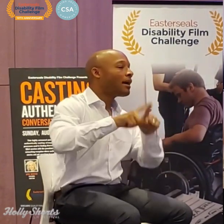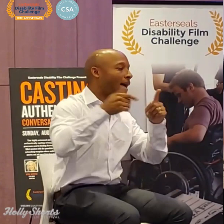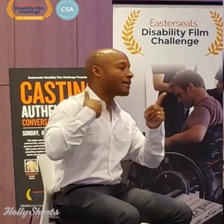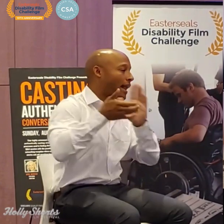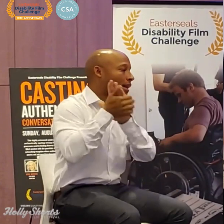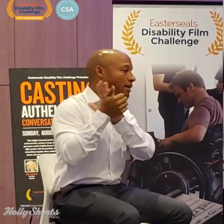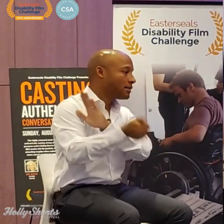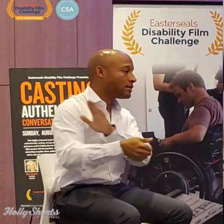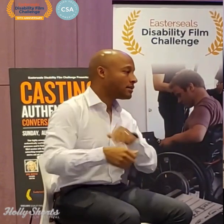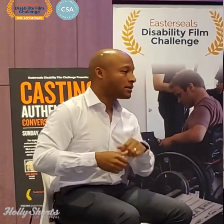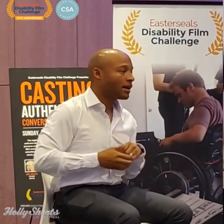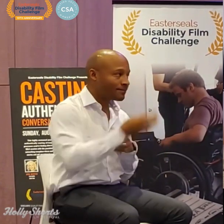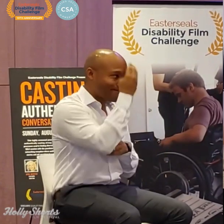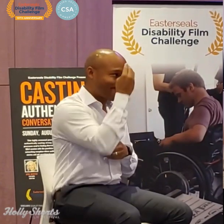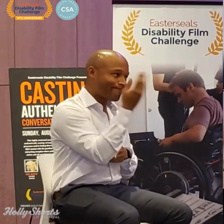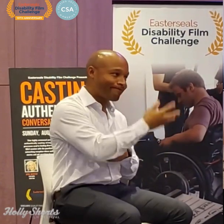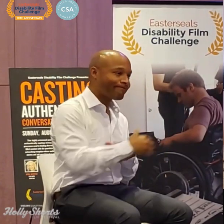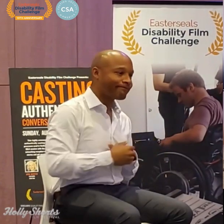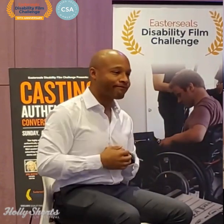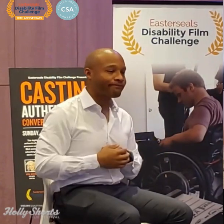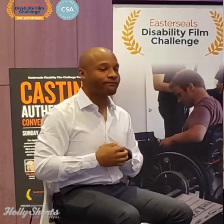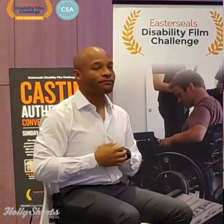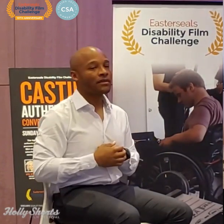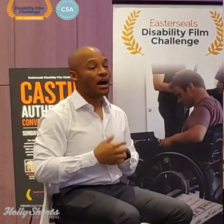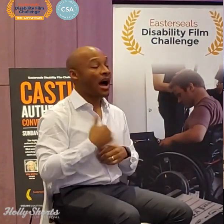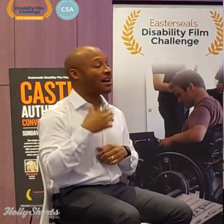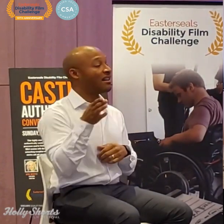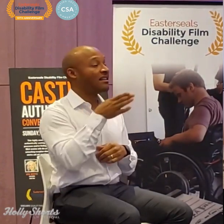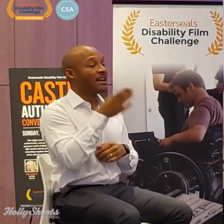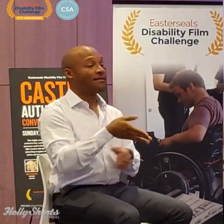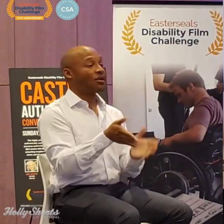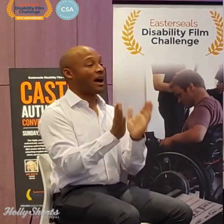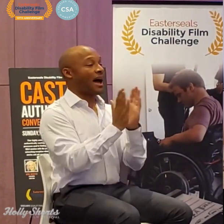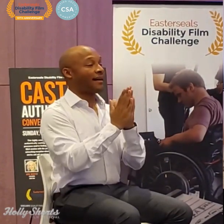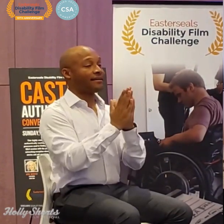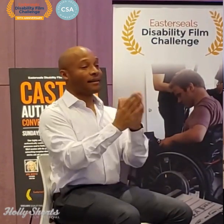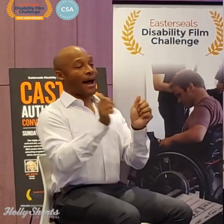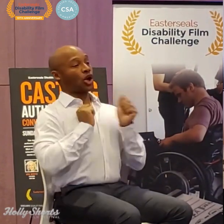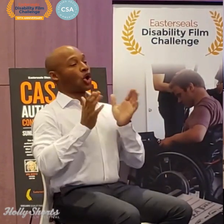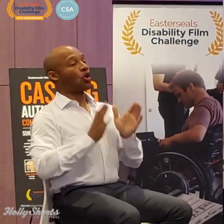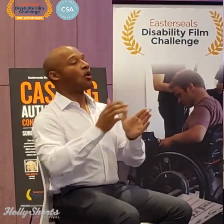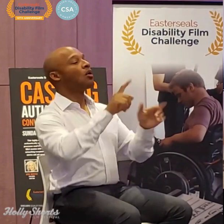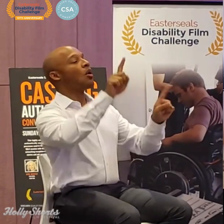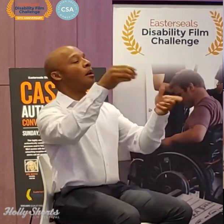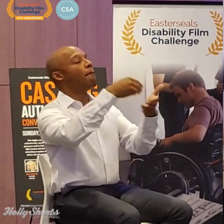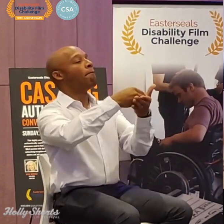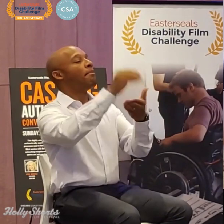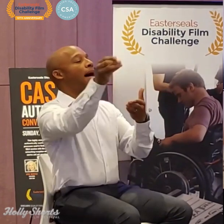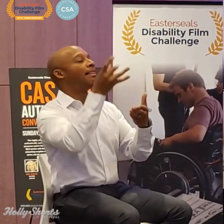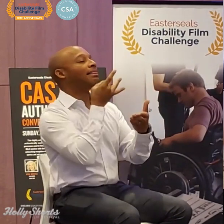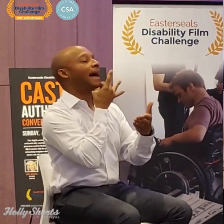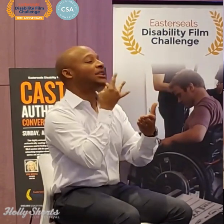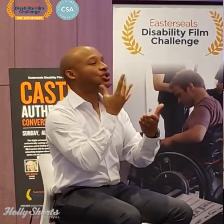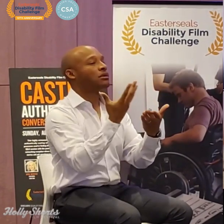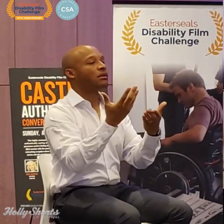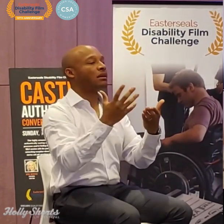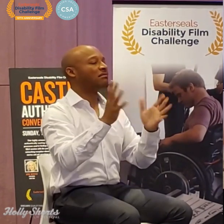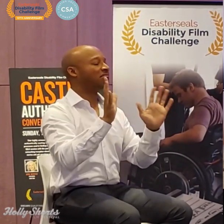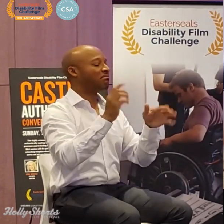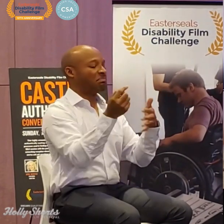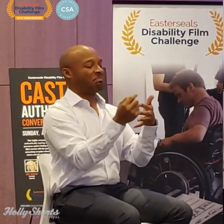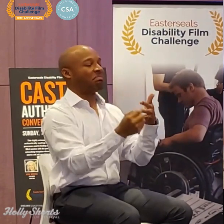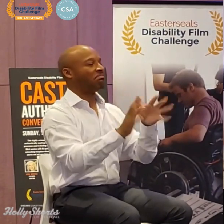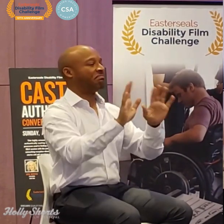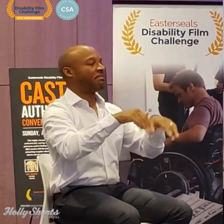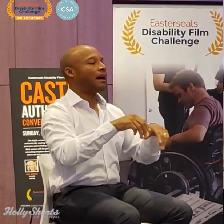are. I know it's a sensitive subject, and I never ask an actor to go out and buy lights, any of that stuff. I completely get the concerns around that, but I also think